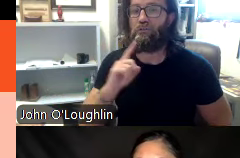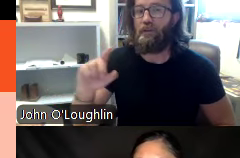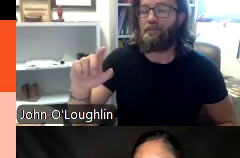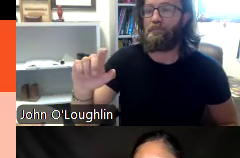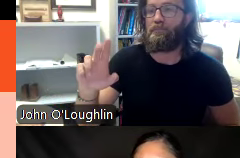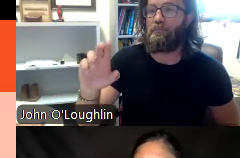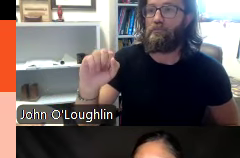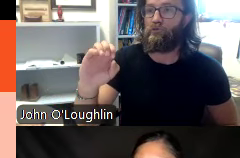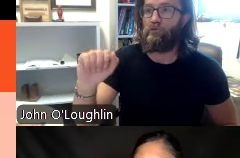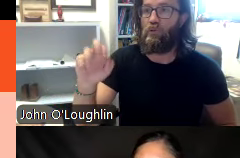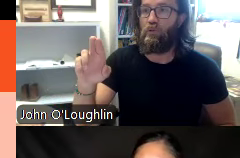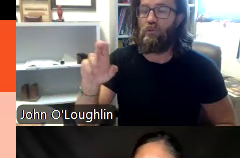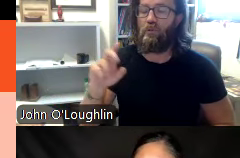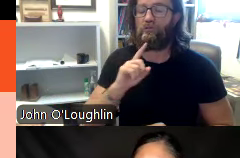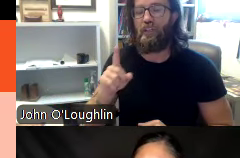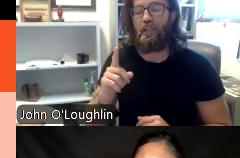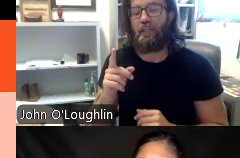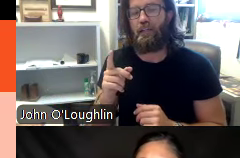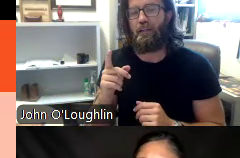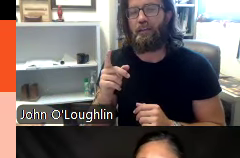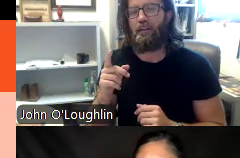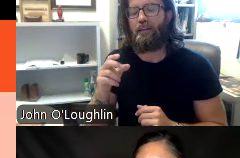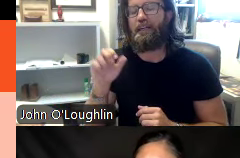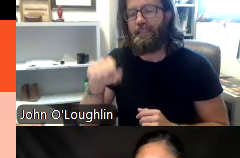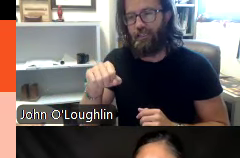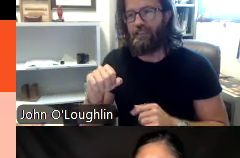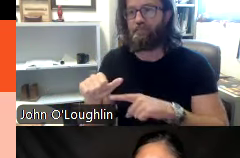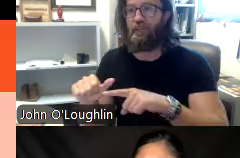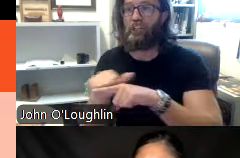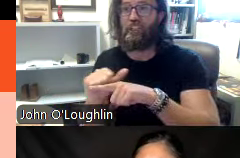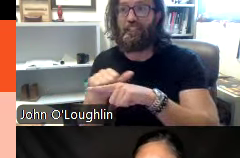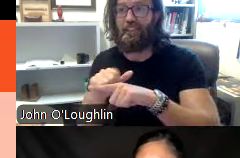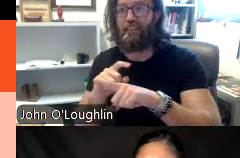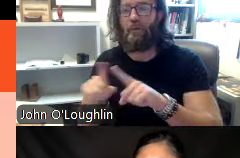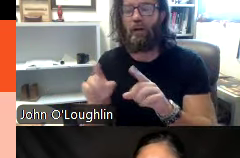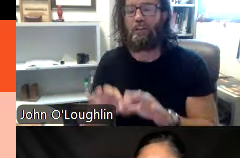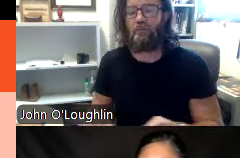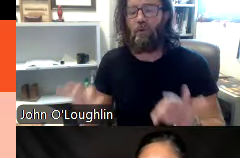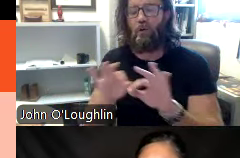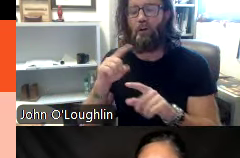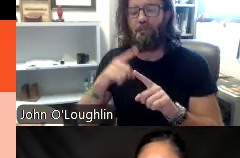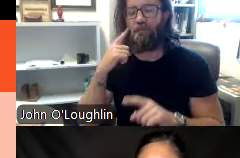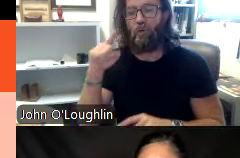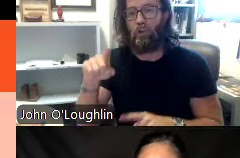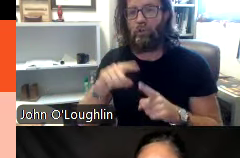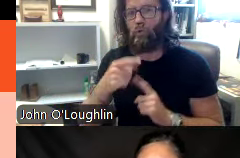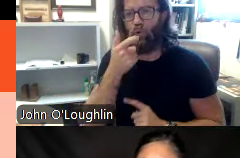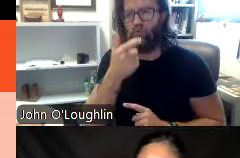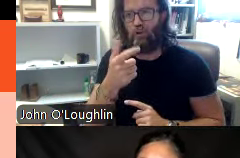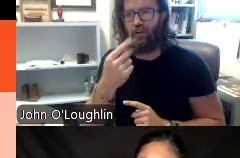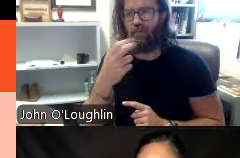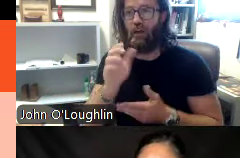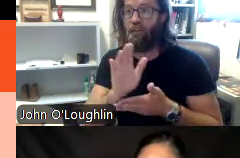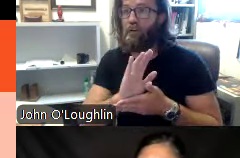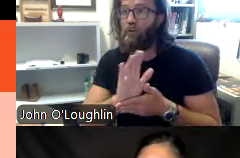these quizzes. This is a SOAR project. Yes, it's for practice, but